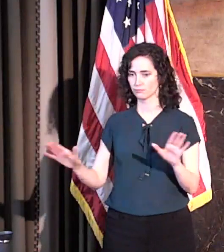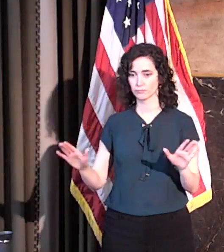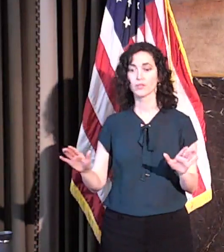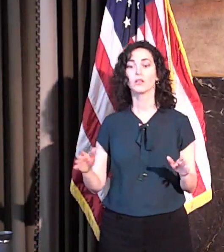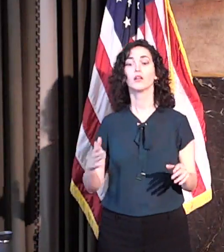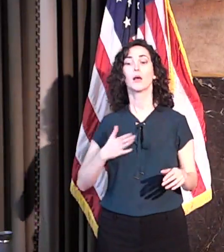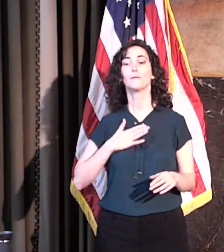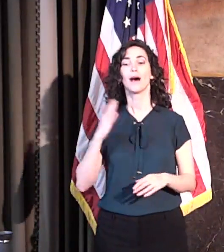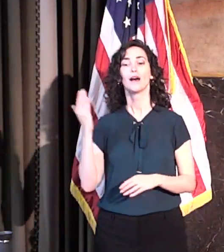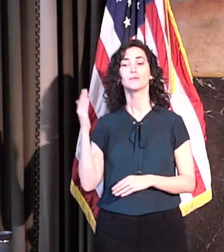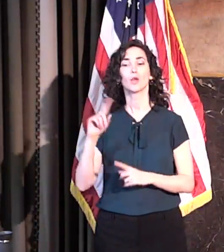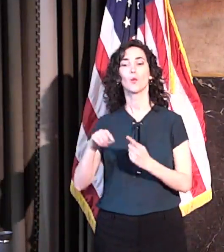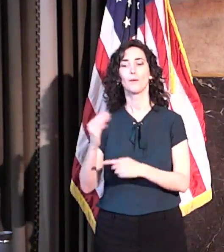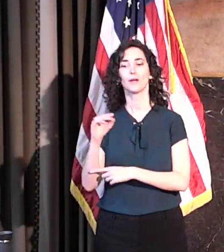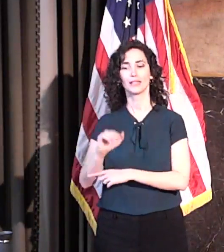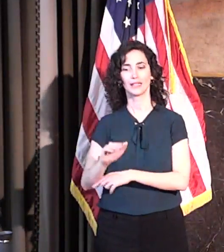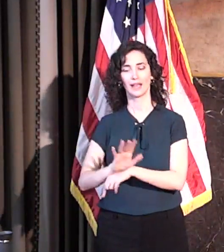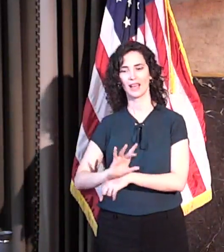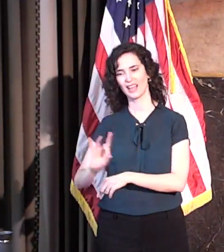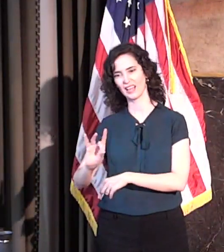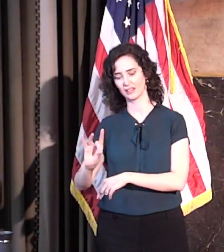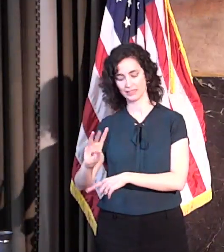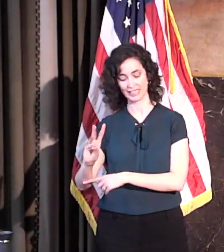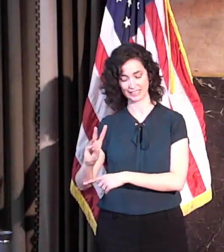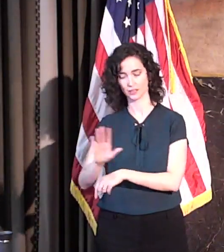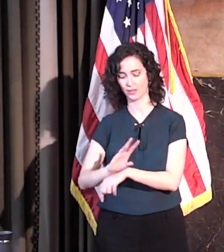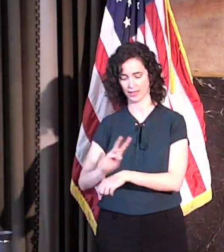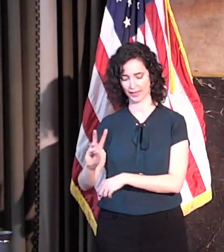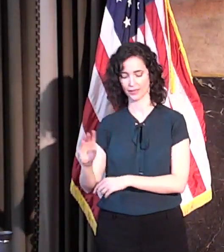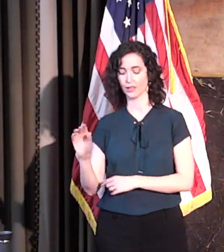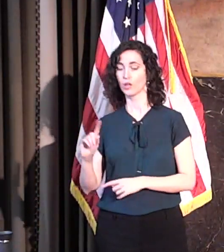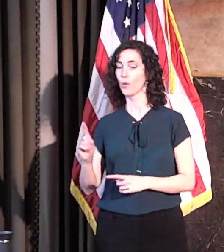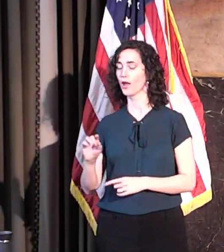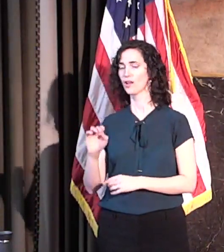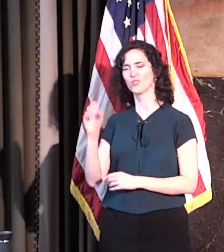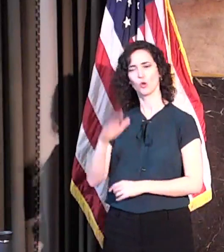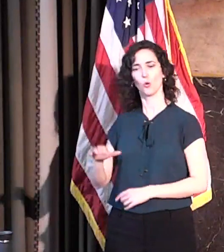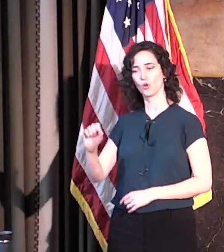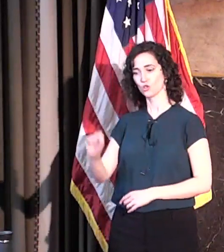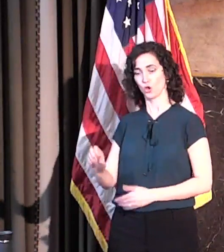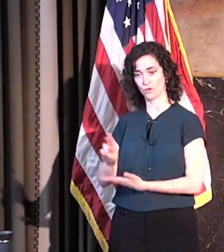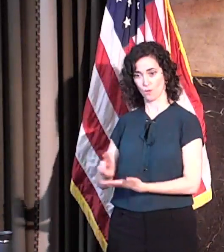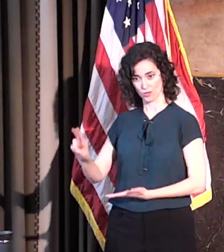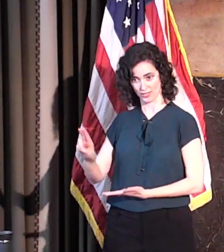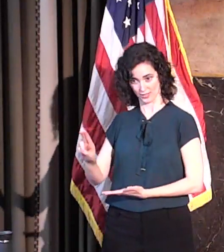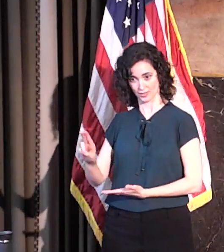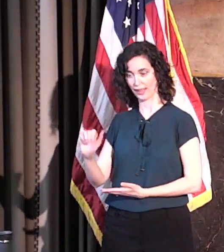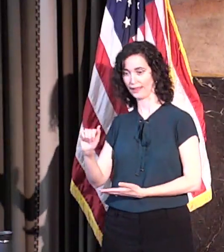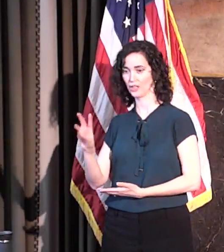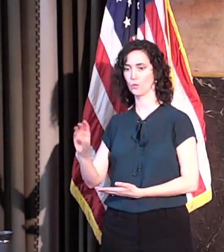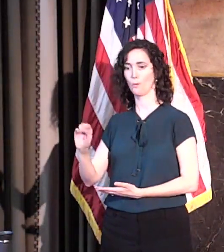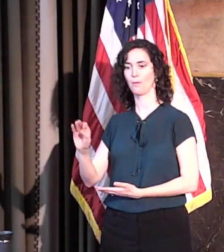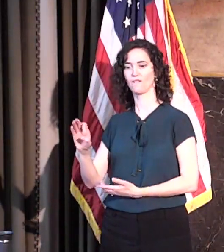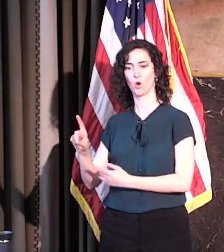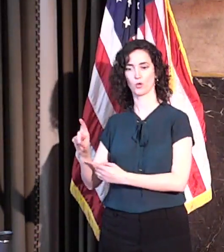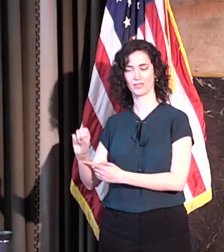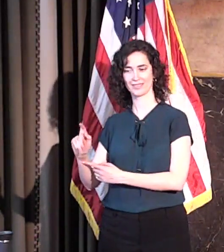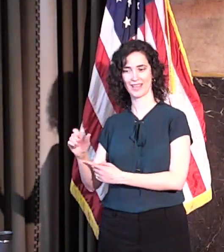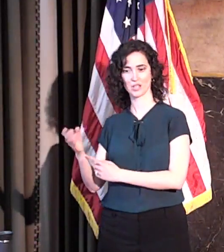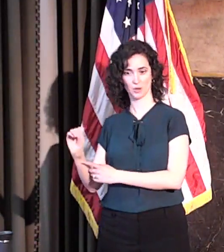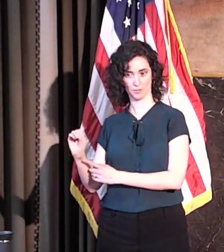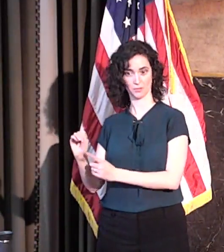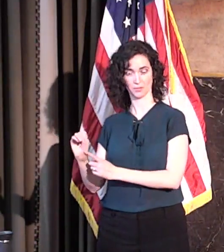around 6 p.m. at A.W. Mumford Stadium on the campus of Southern University here in Baton Rouge. We will be